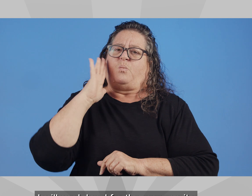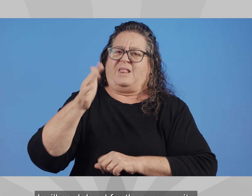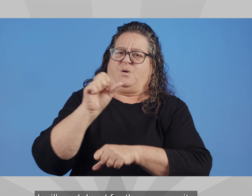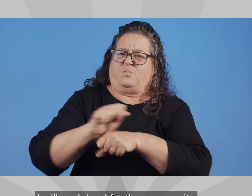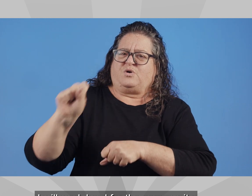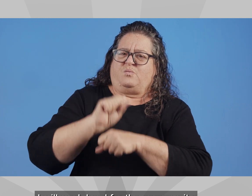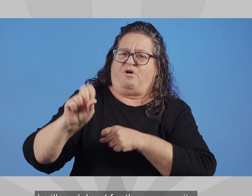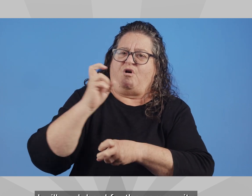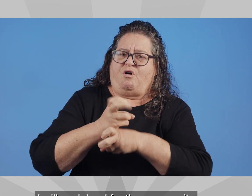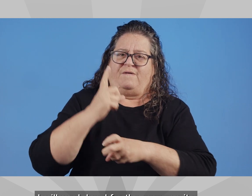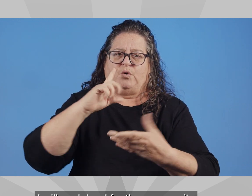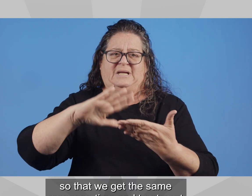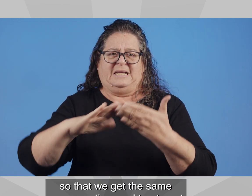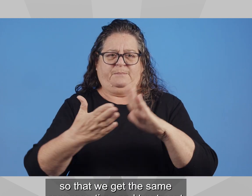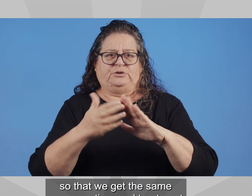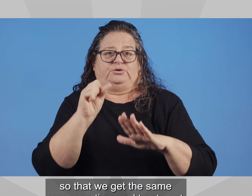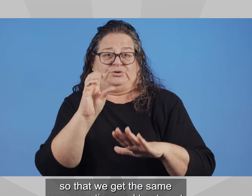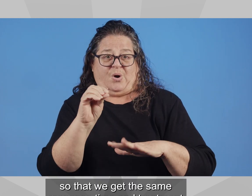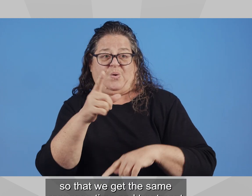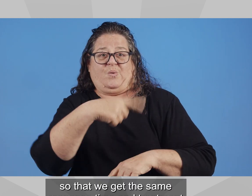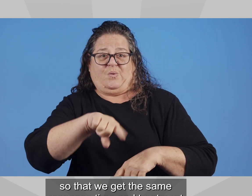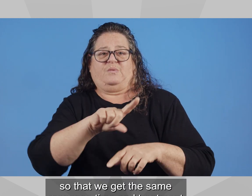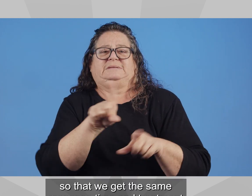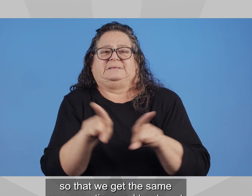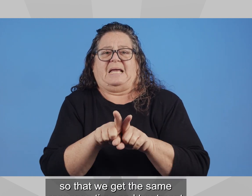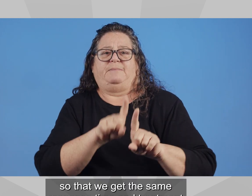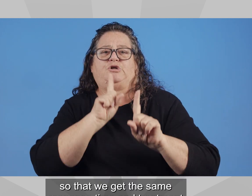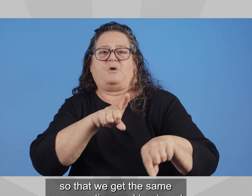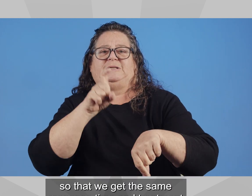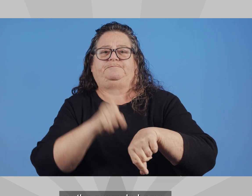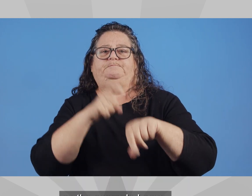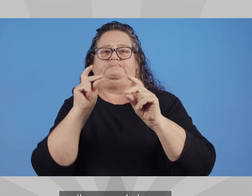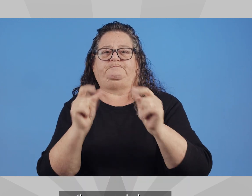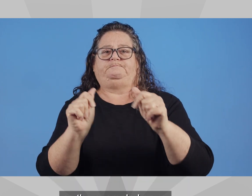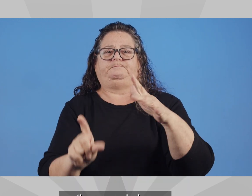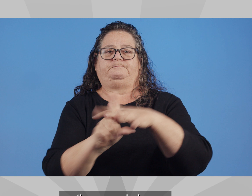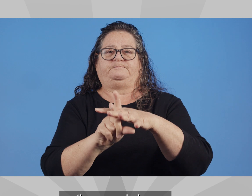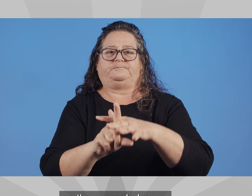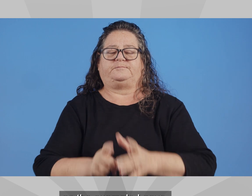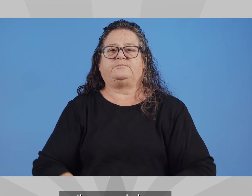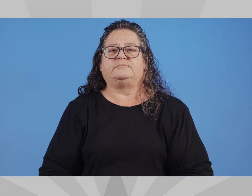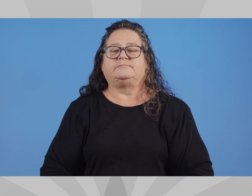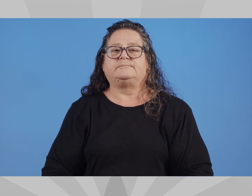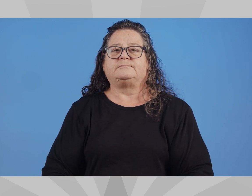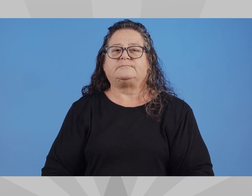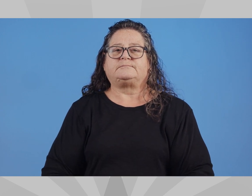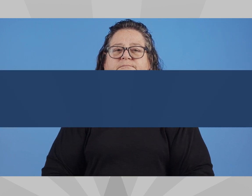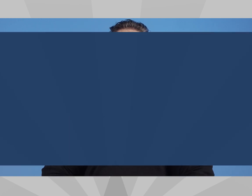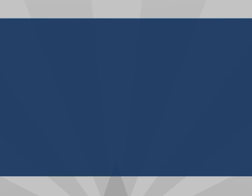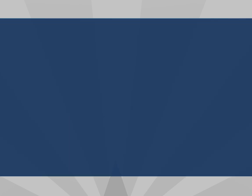I will work hard for the community so that we get the same response time and treatment as the example I gave.